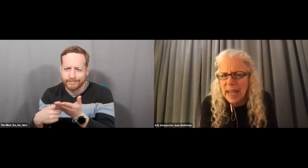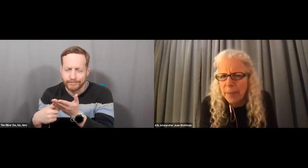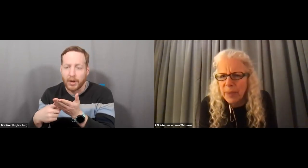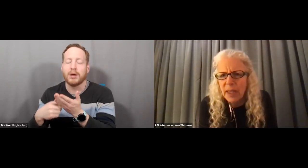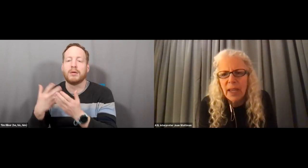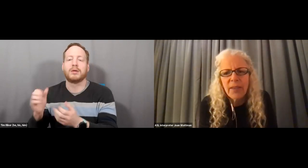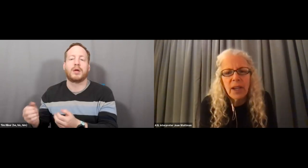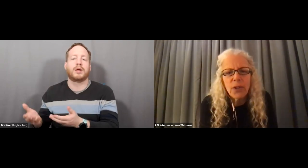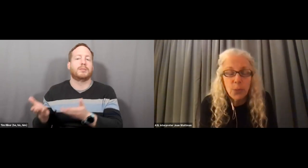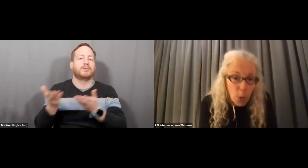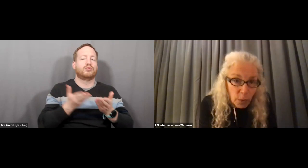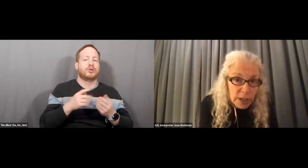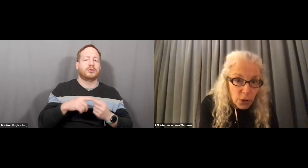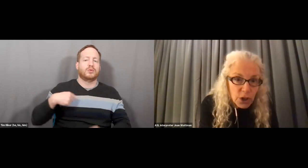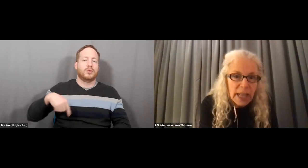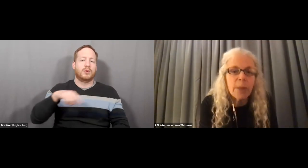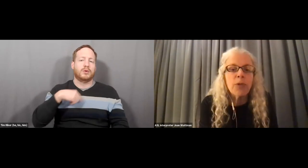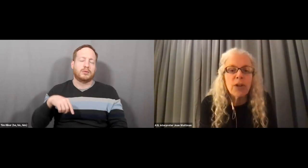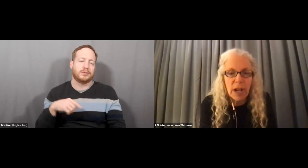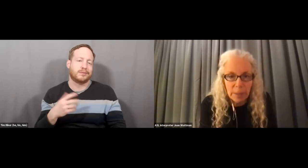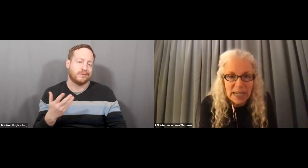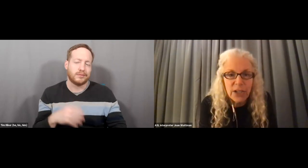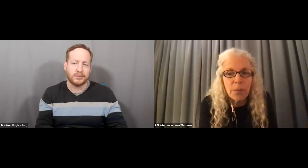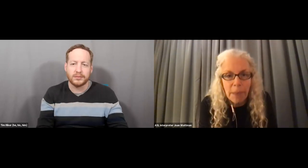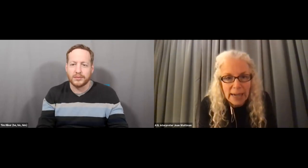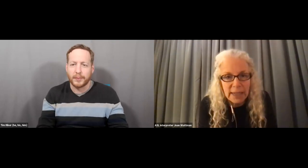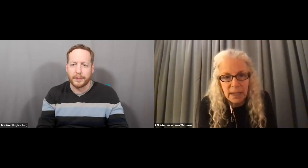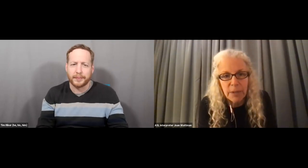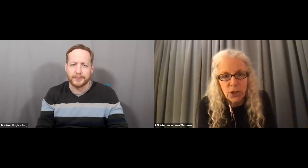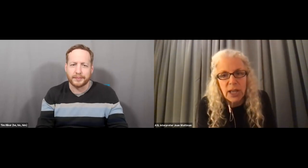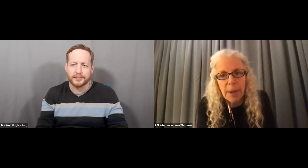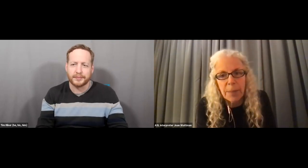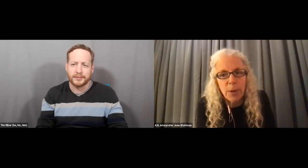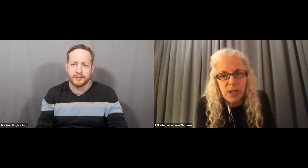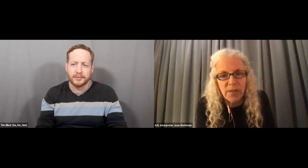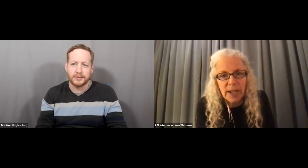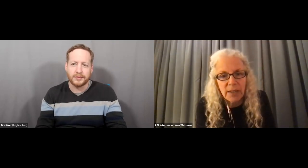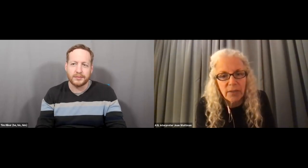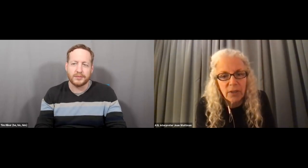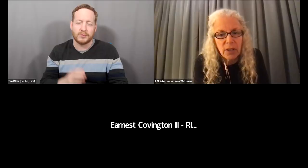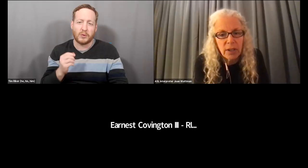depth, do more research, and then bring a recommendation back to the commission, that might be most effective.